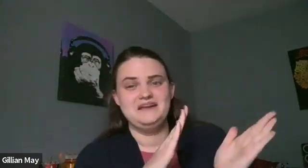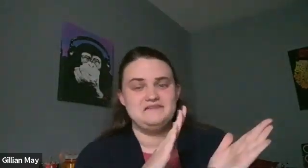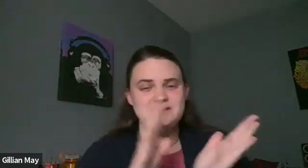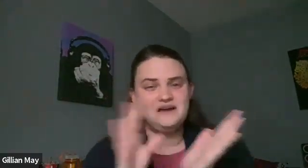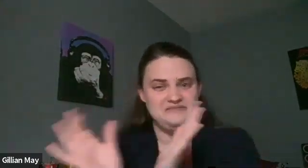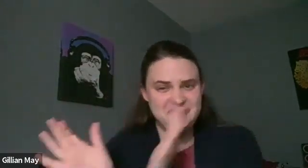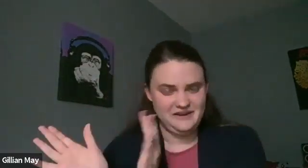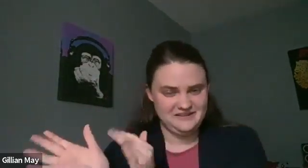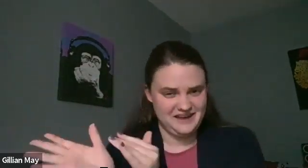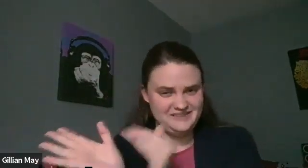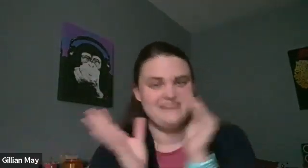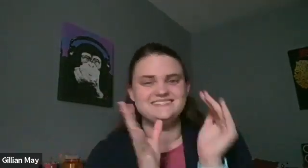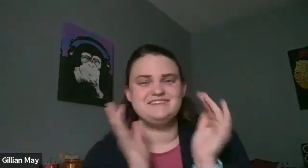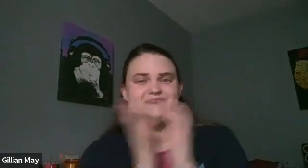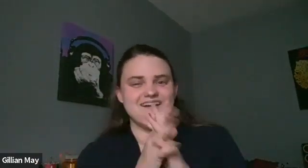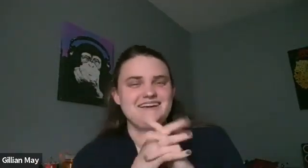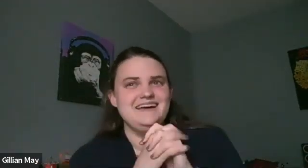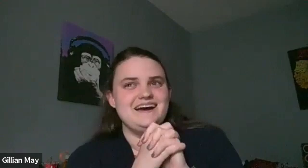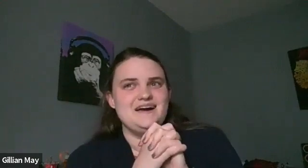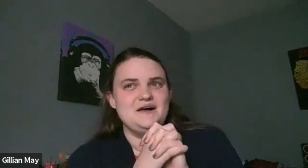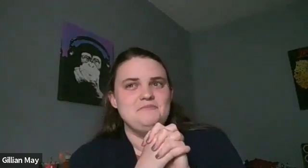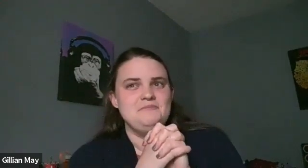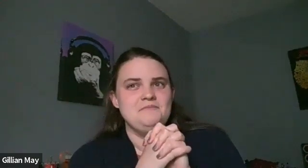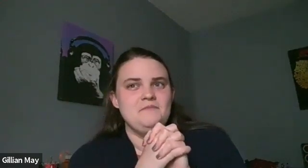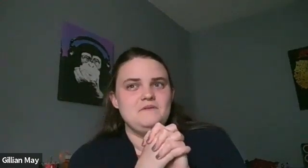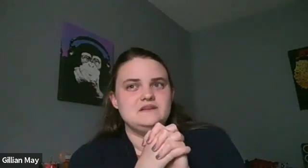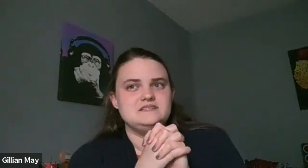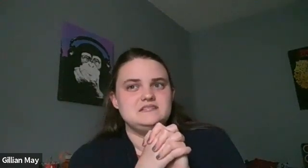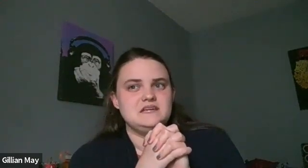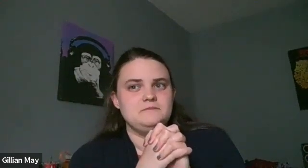After we got on that, let's come back. Let's see.